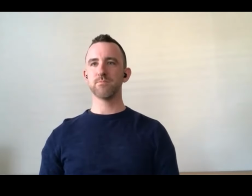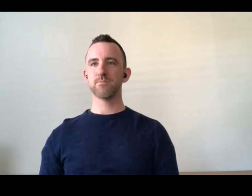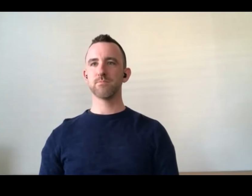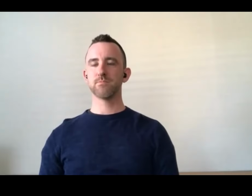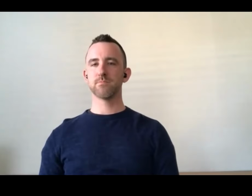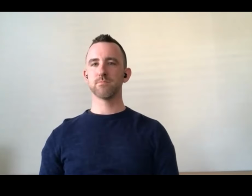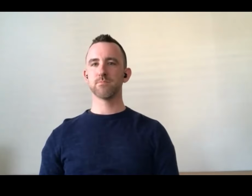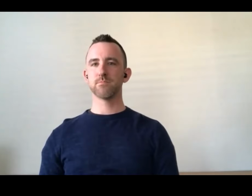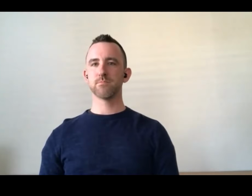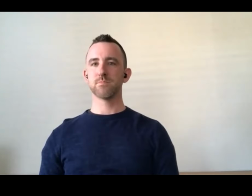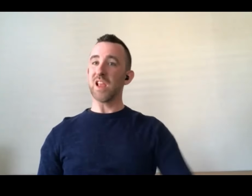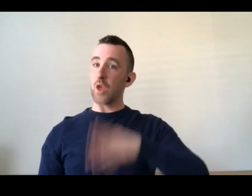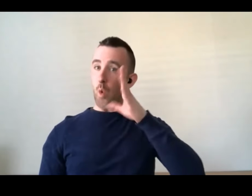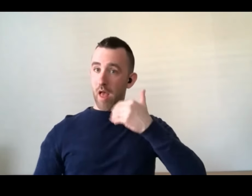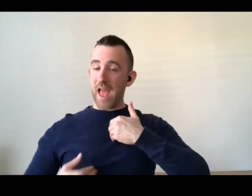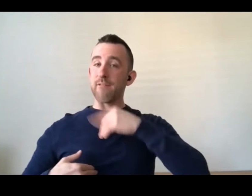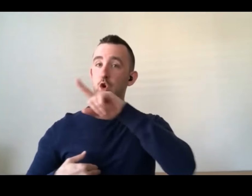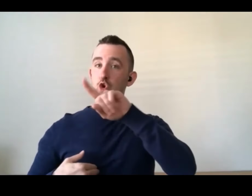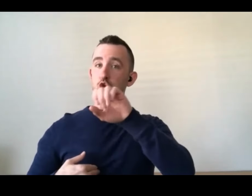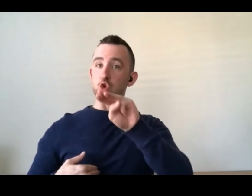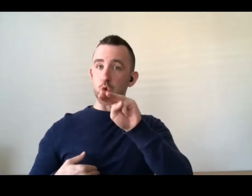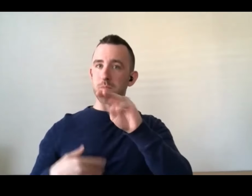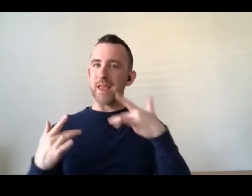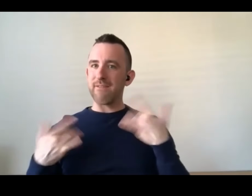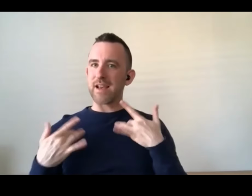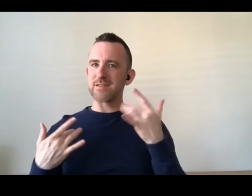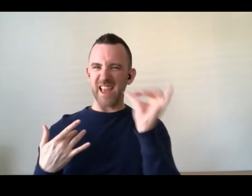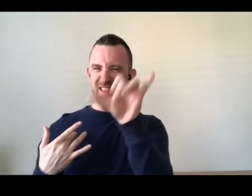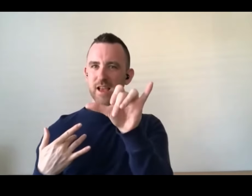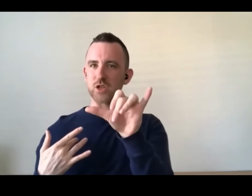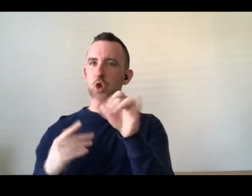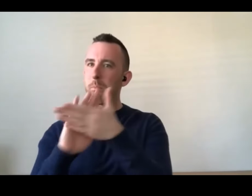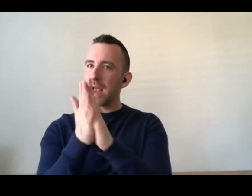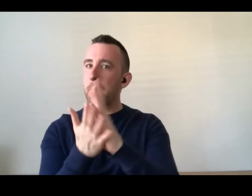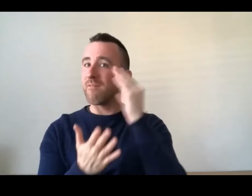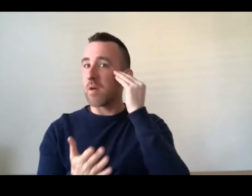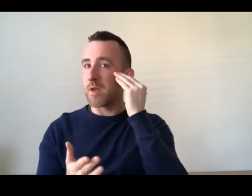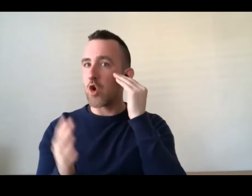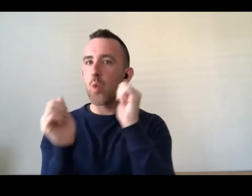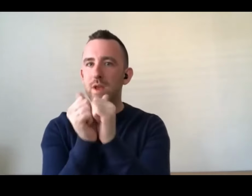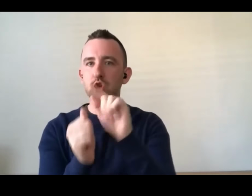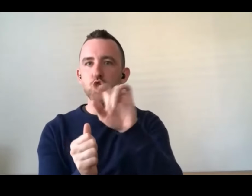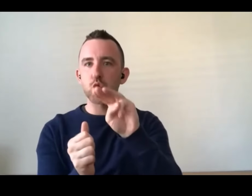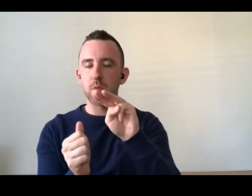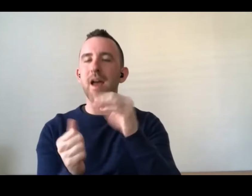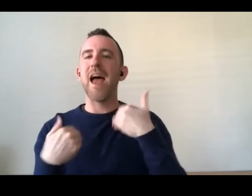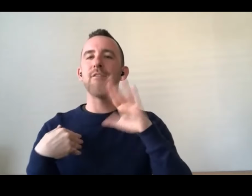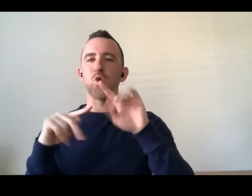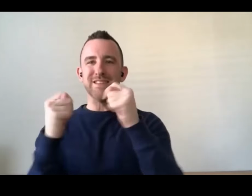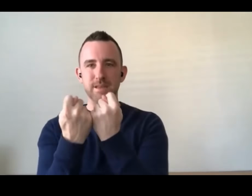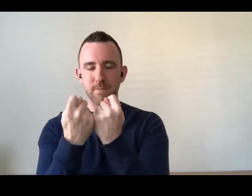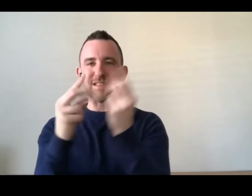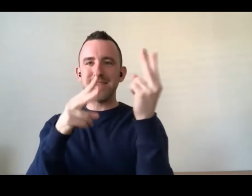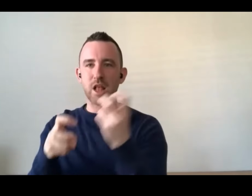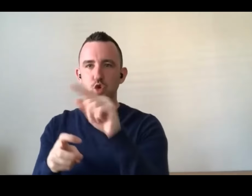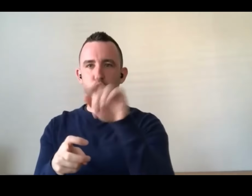There will be a list of Zoom events like this. So get familiar with Zoom. Have your teammates download Zoom. It's a